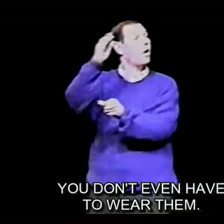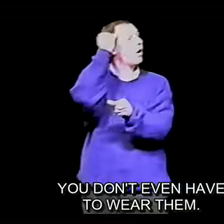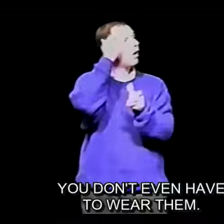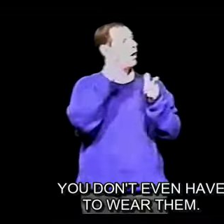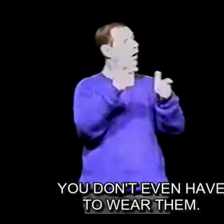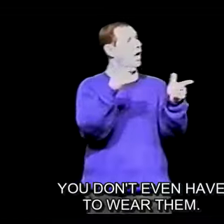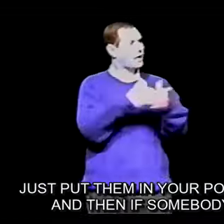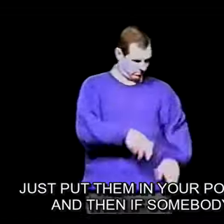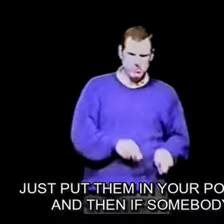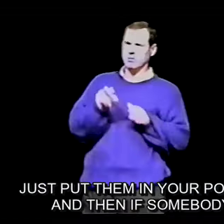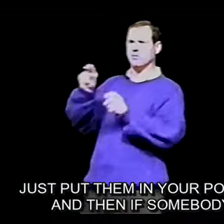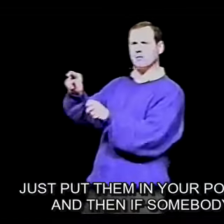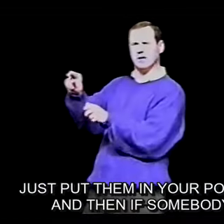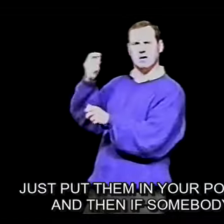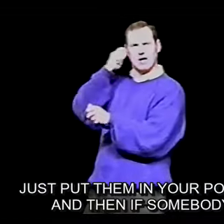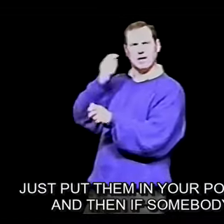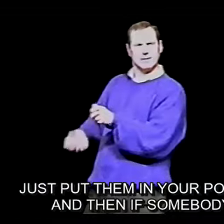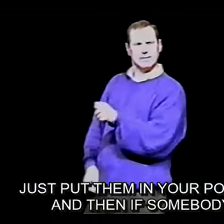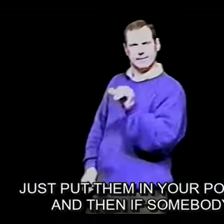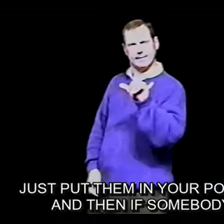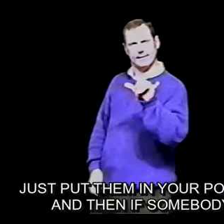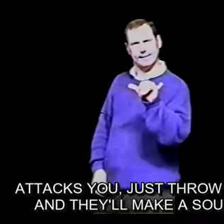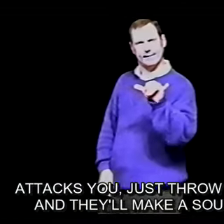then if somebody attacks you, just throw them, and they'll